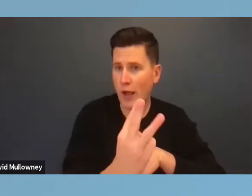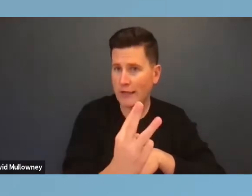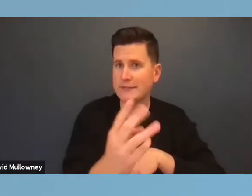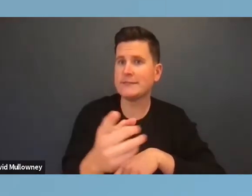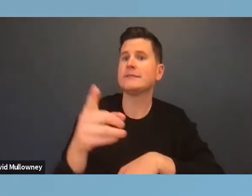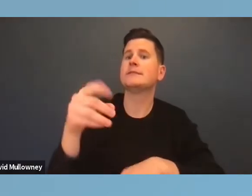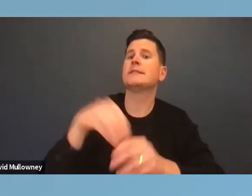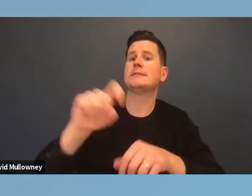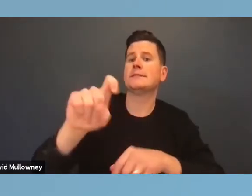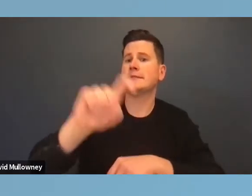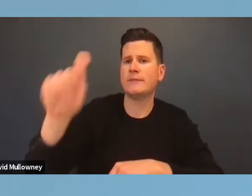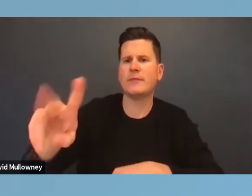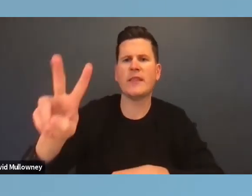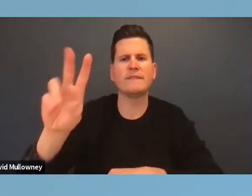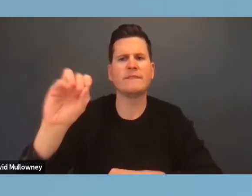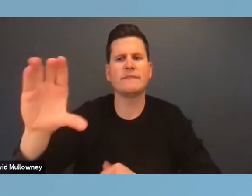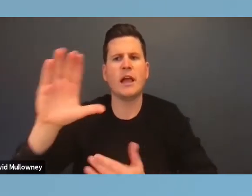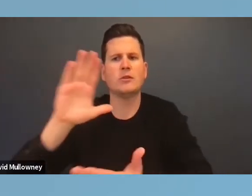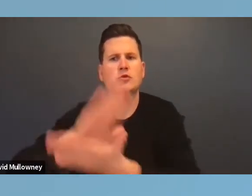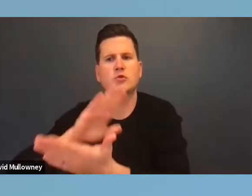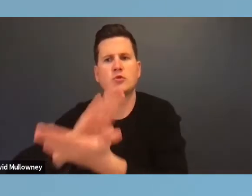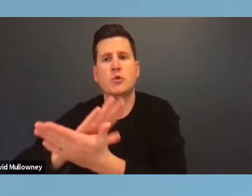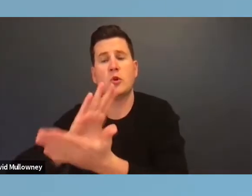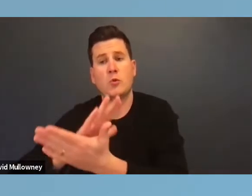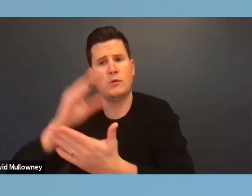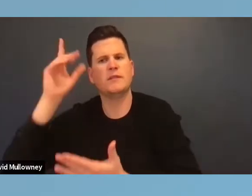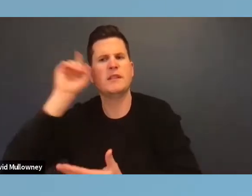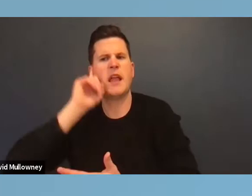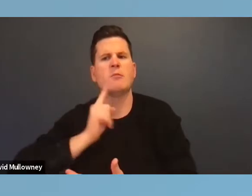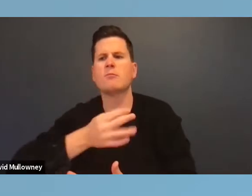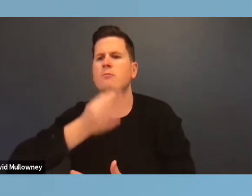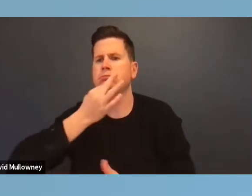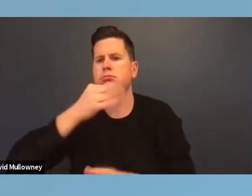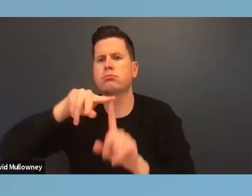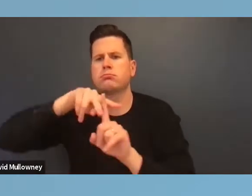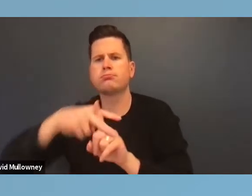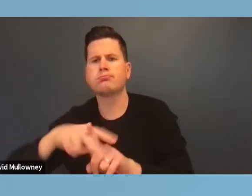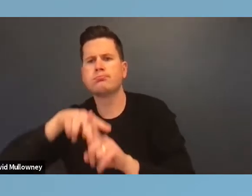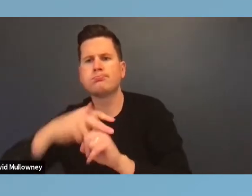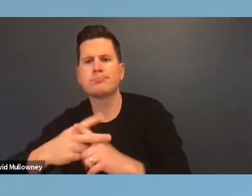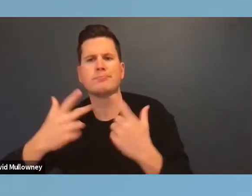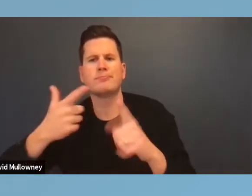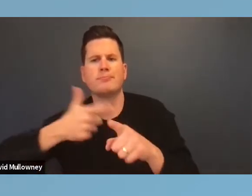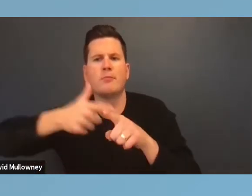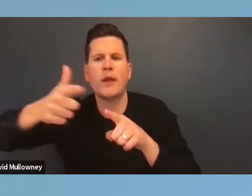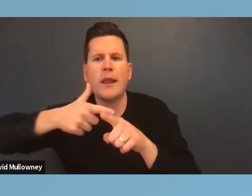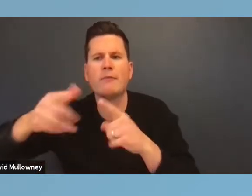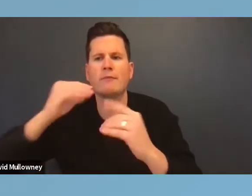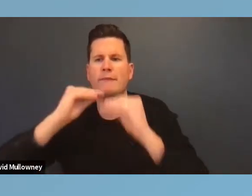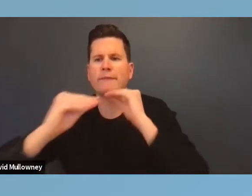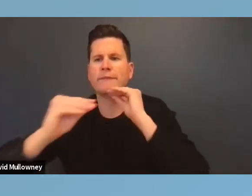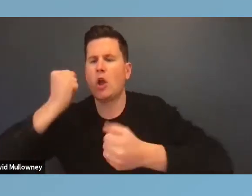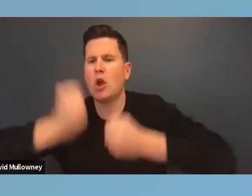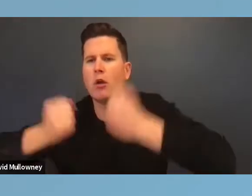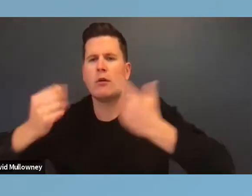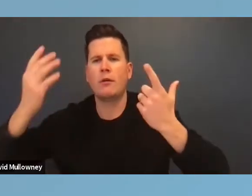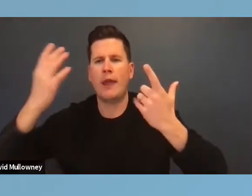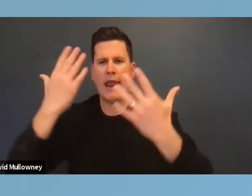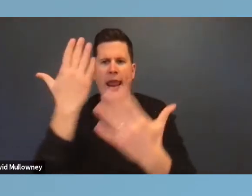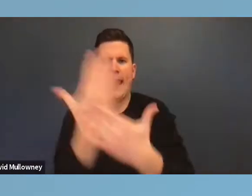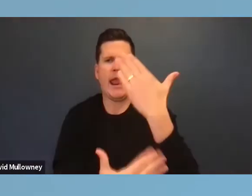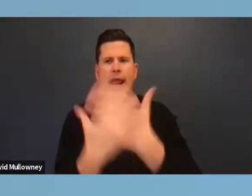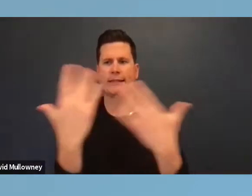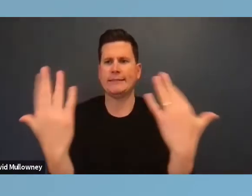There's also in California. There's also Southwest College for the Deaf, which will be doing welding and